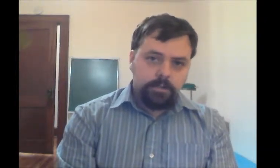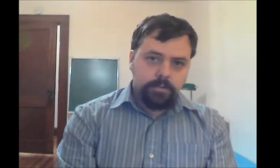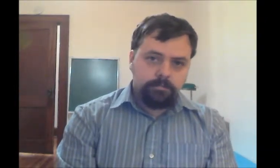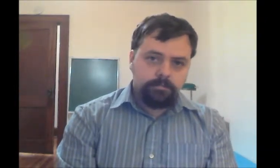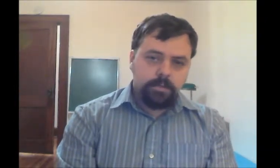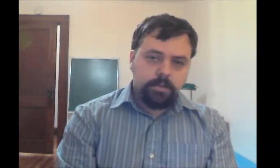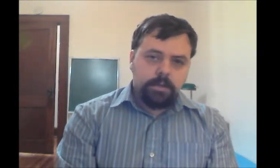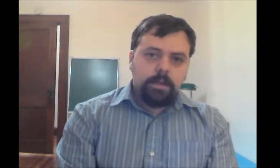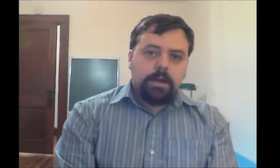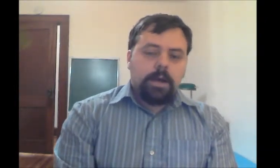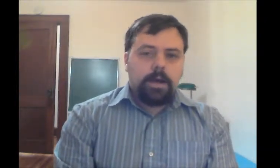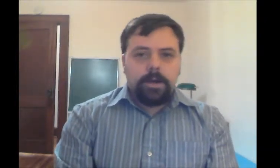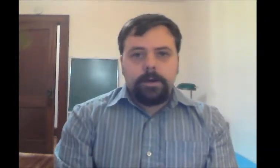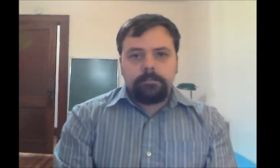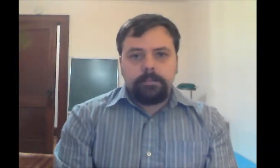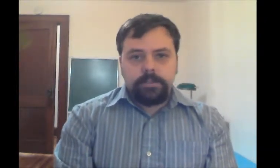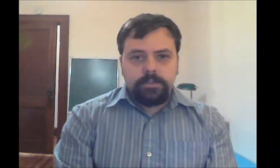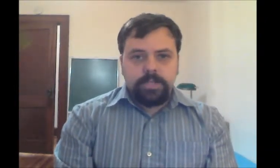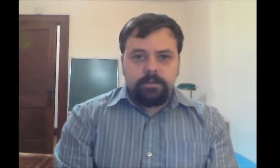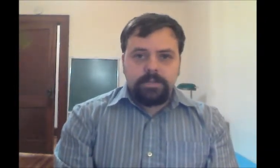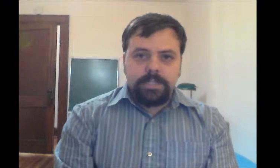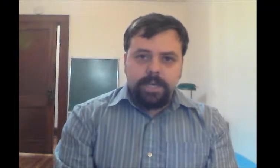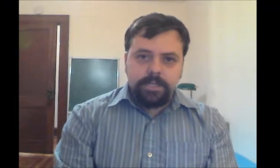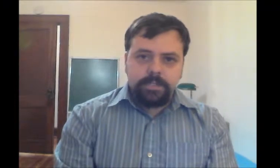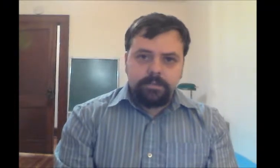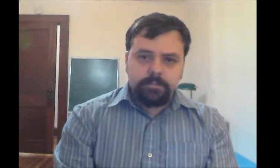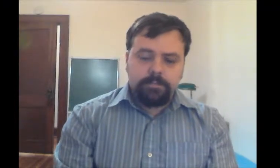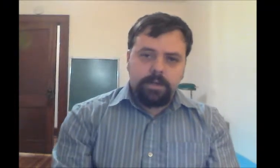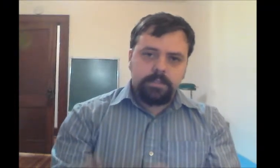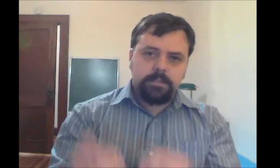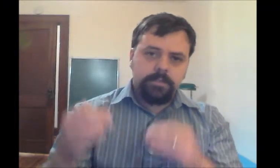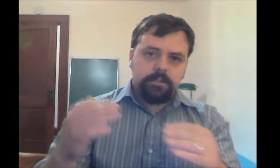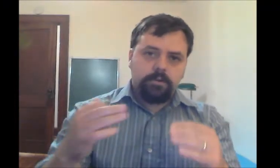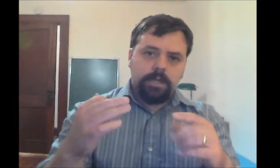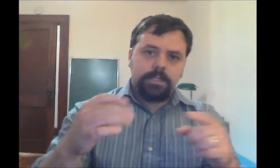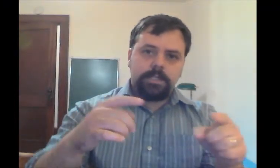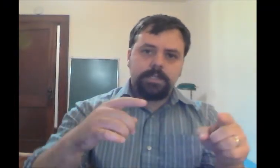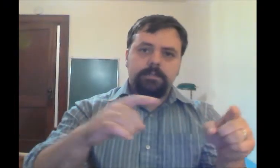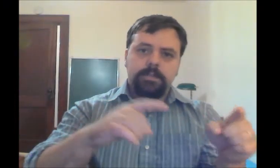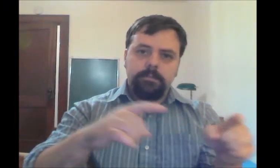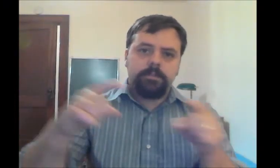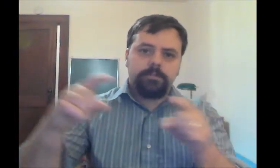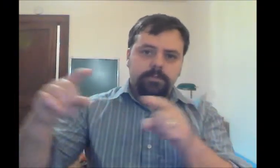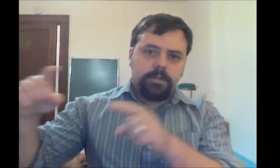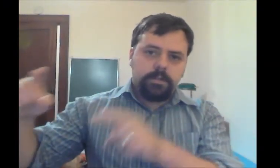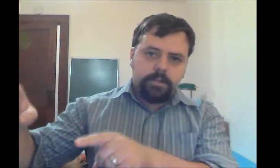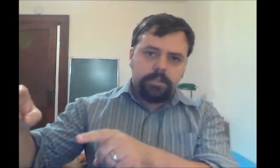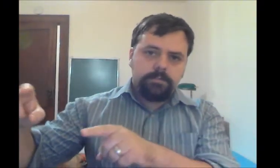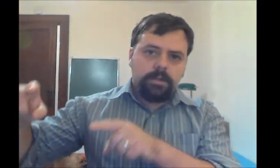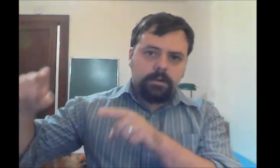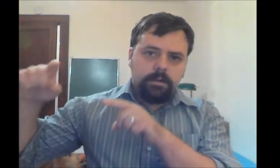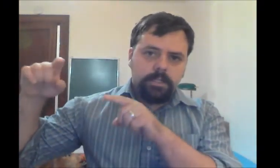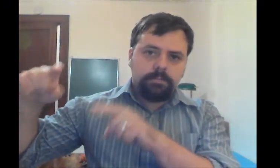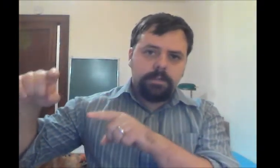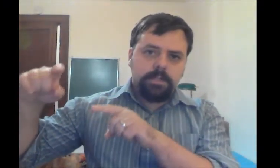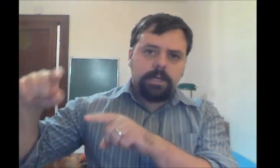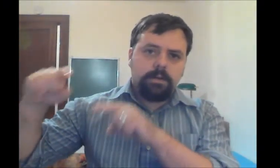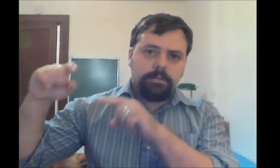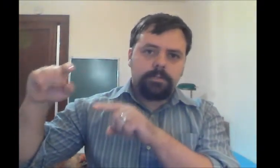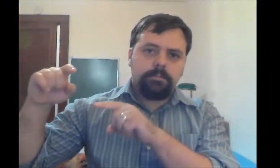module. As it turns out in this case, this process of integralizing the image of the units via our explicit Galois module